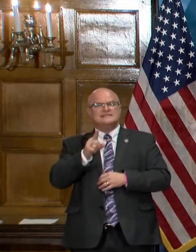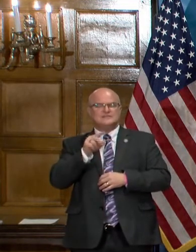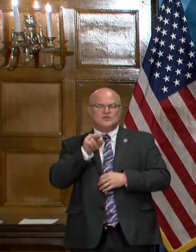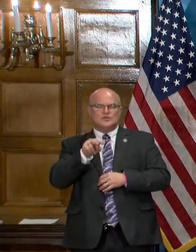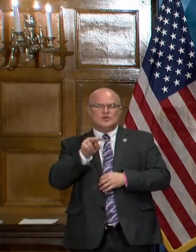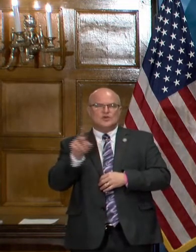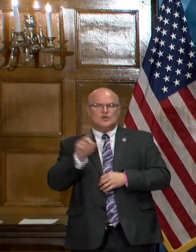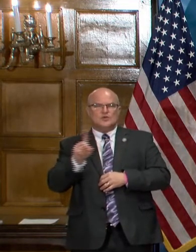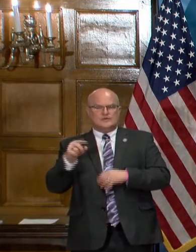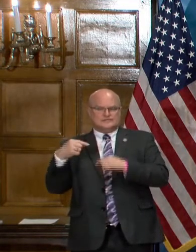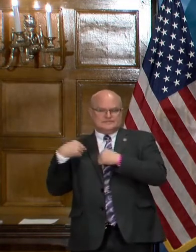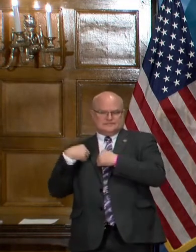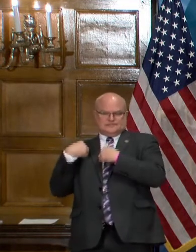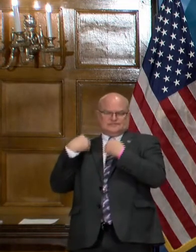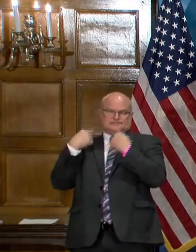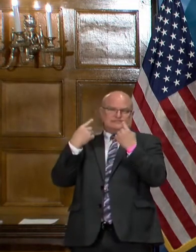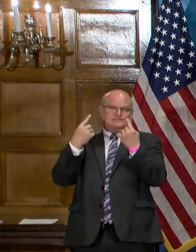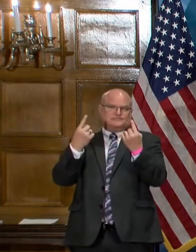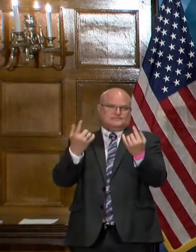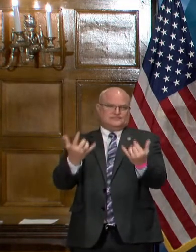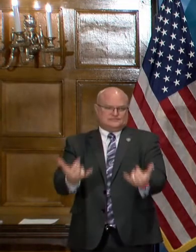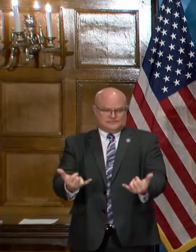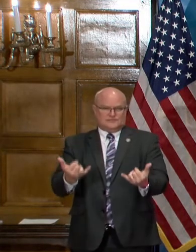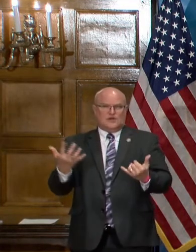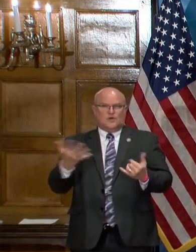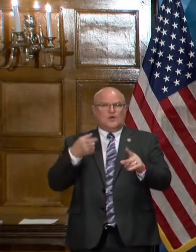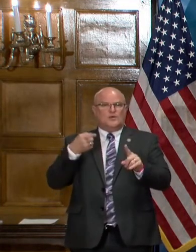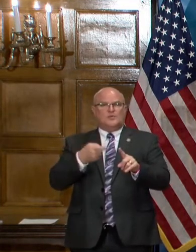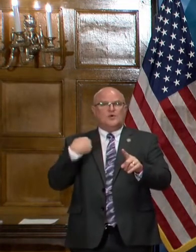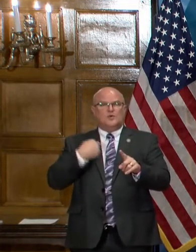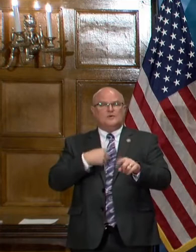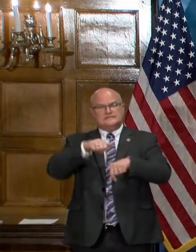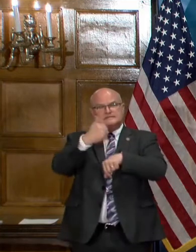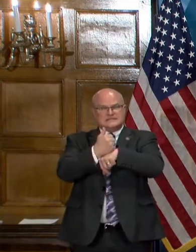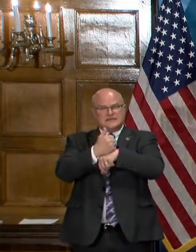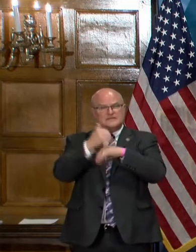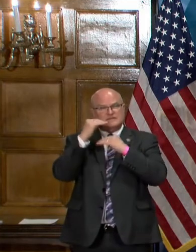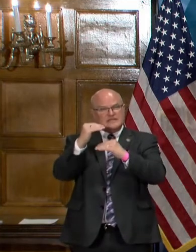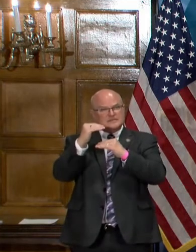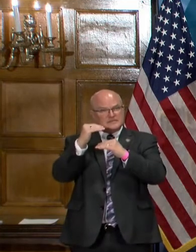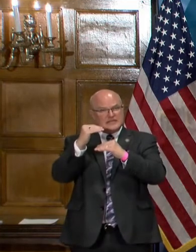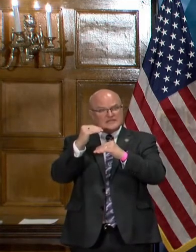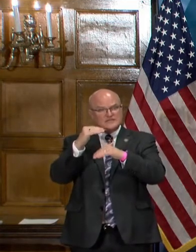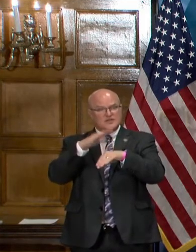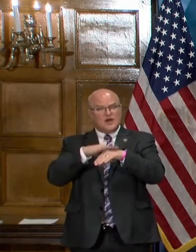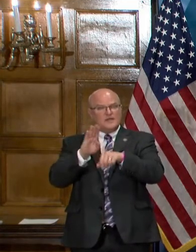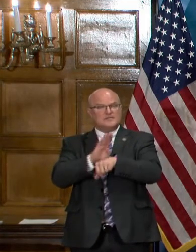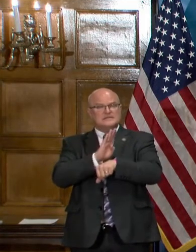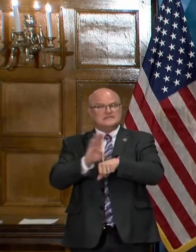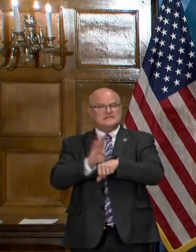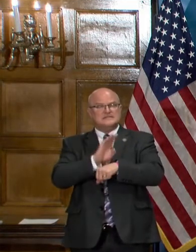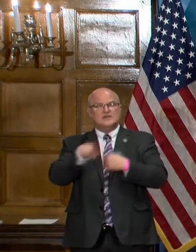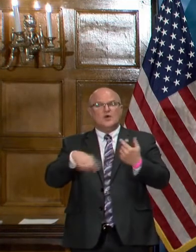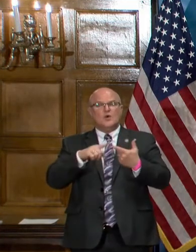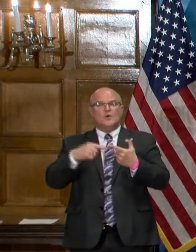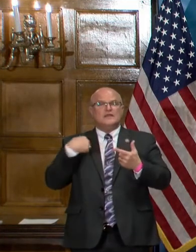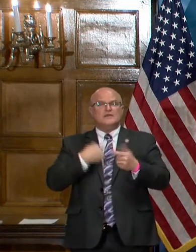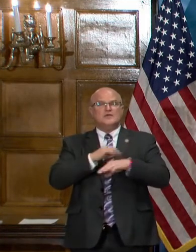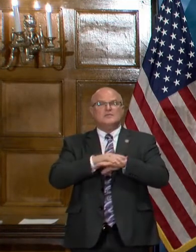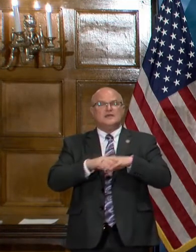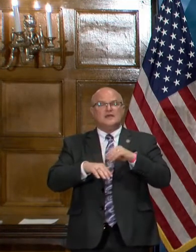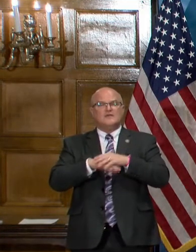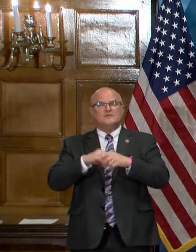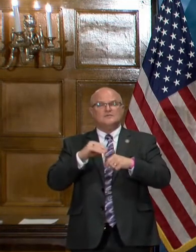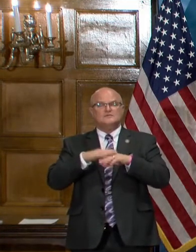look at where we have been historically and at what point did we put those restrictions on, and when can we be comfortable